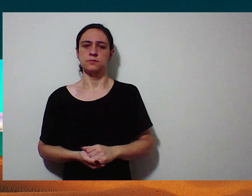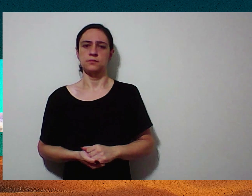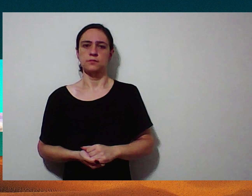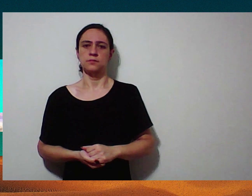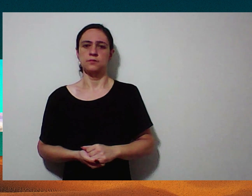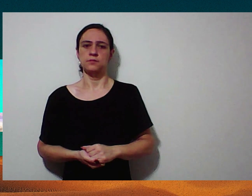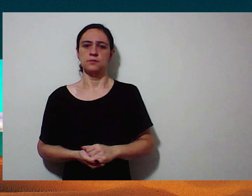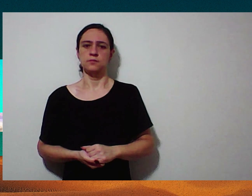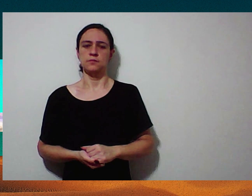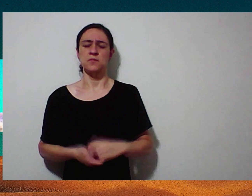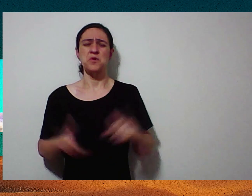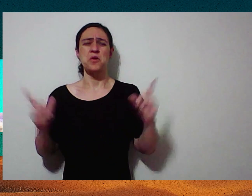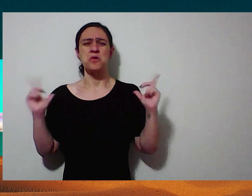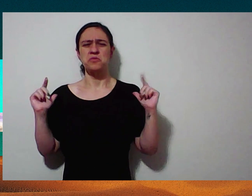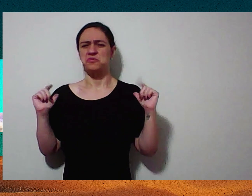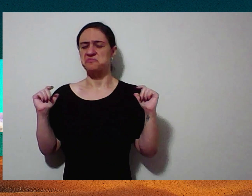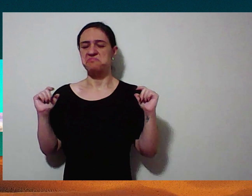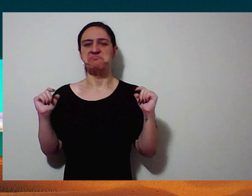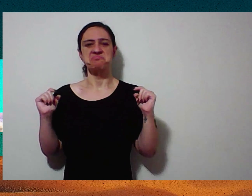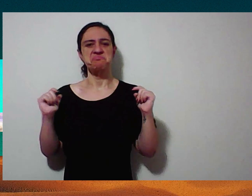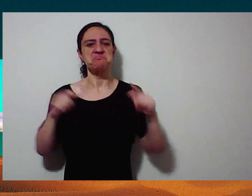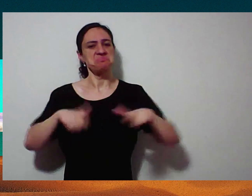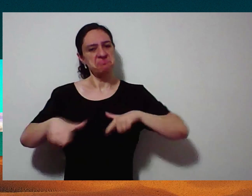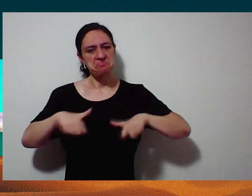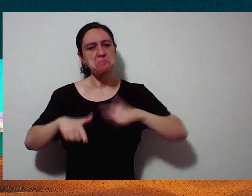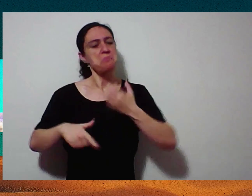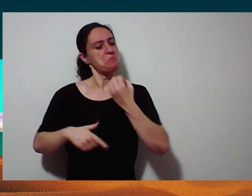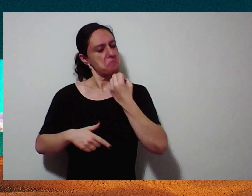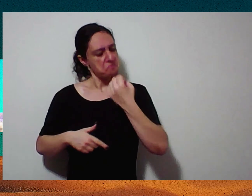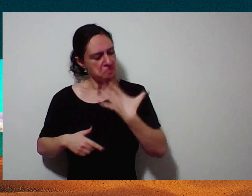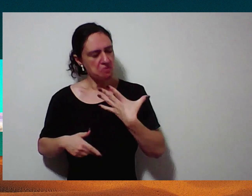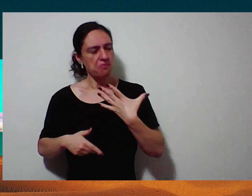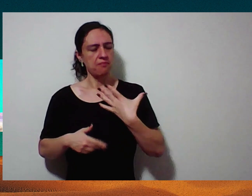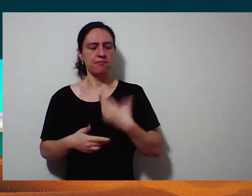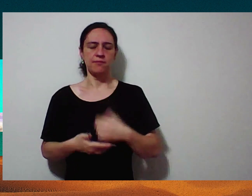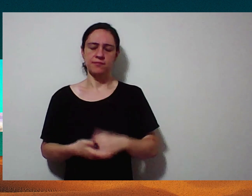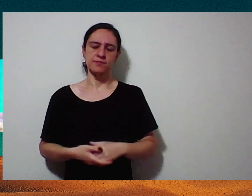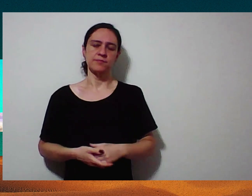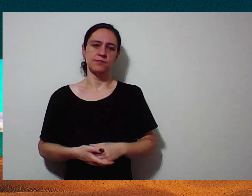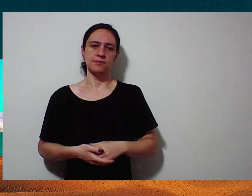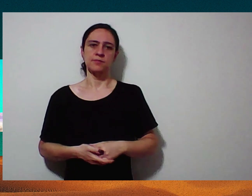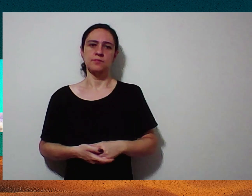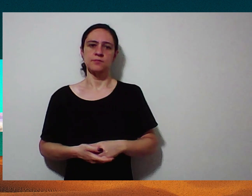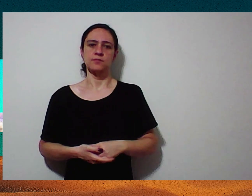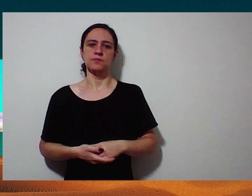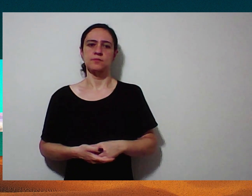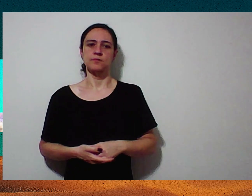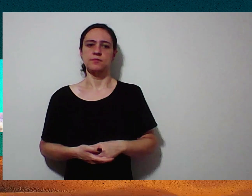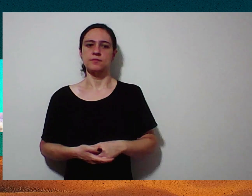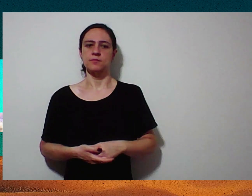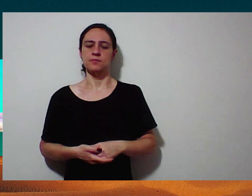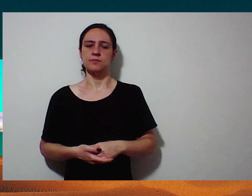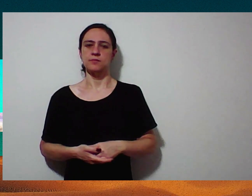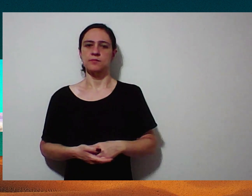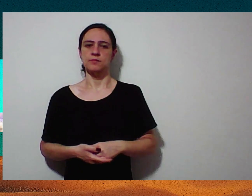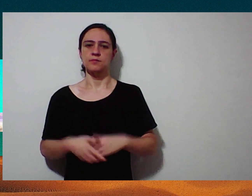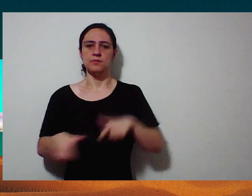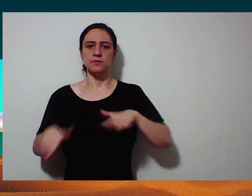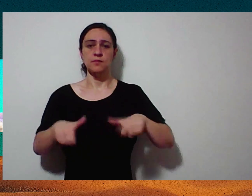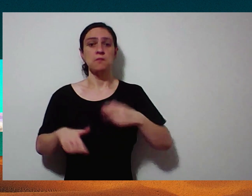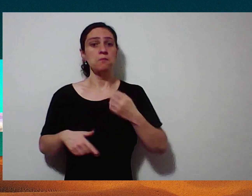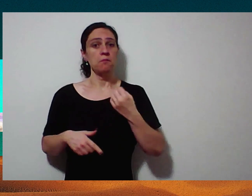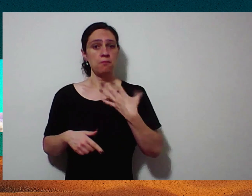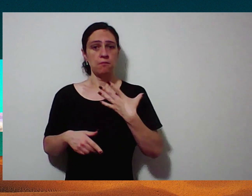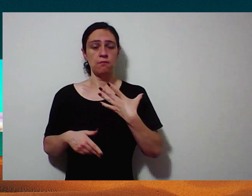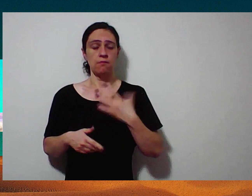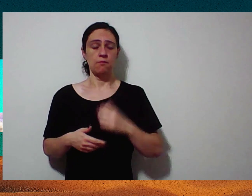excelente trabalho. He must have done an excellent work. Excelente trabalho que lhe dava orgulho An da